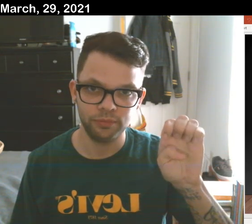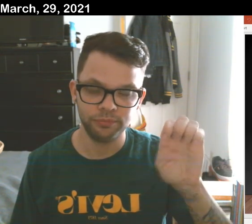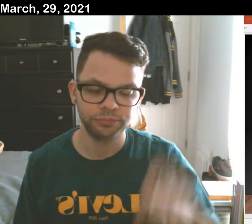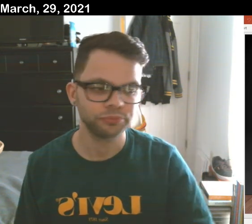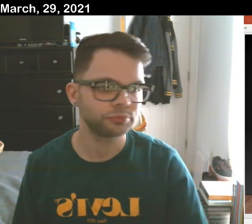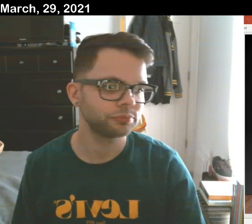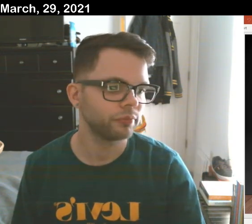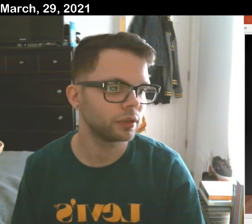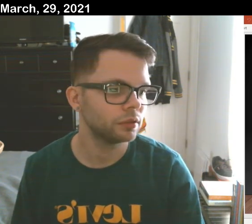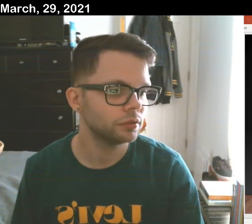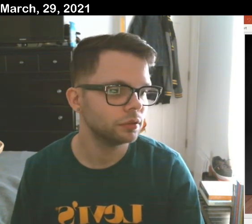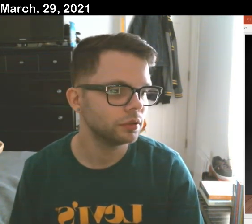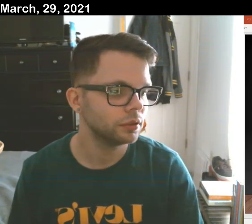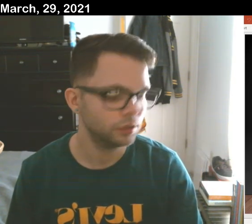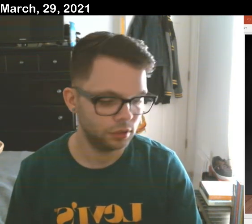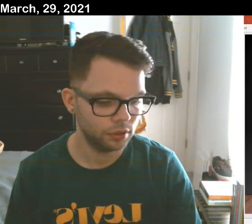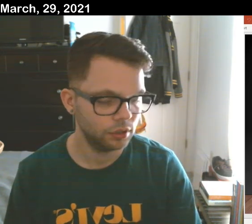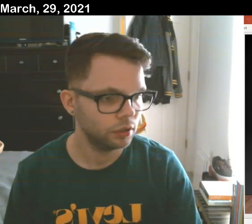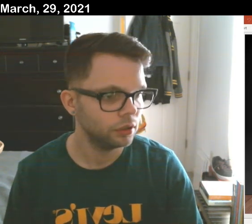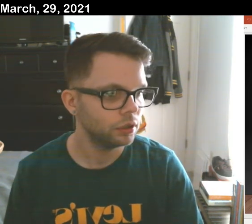the.